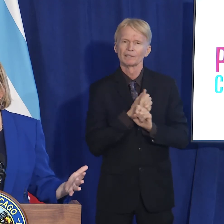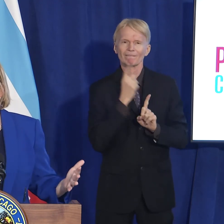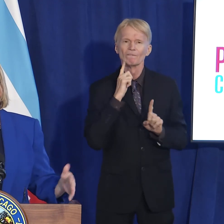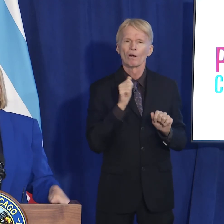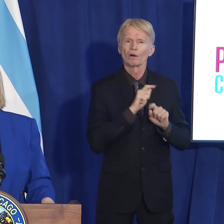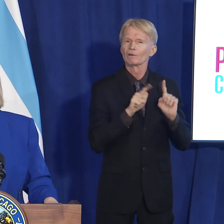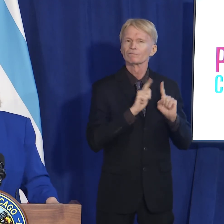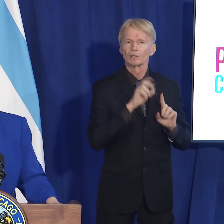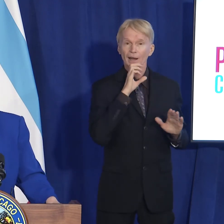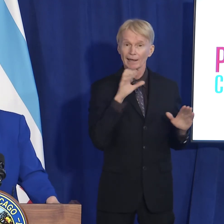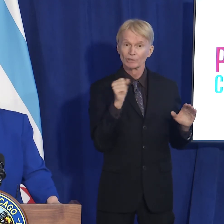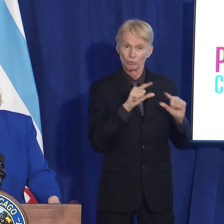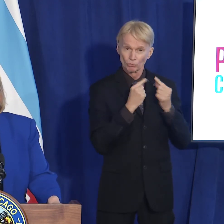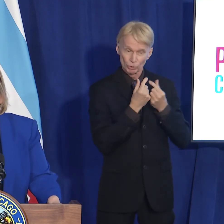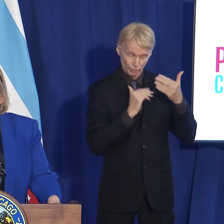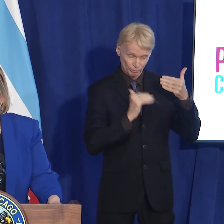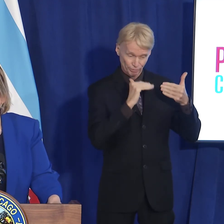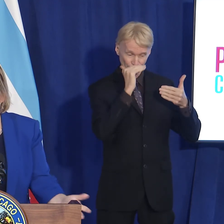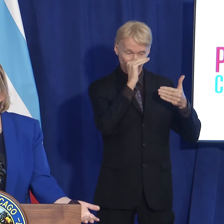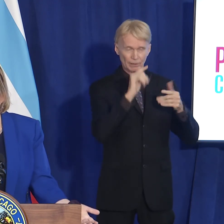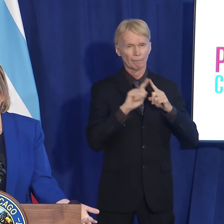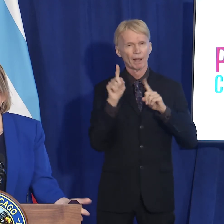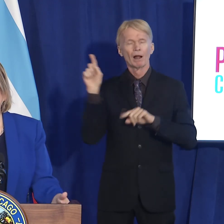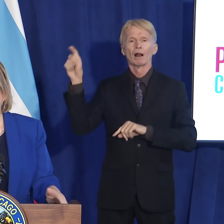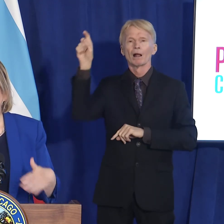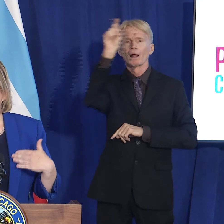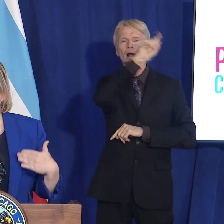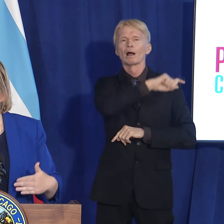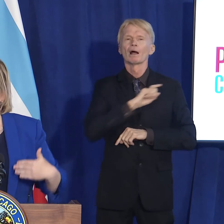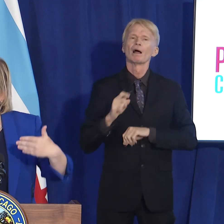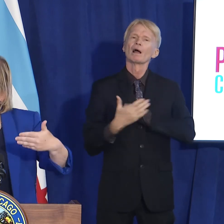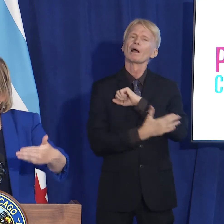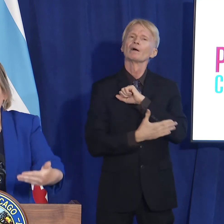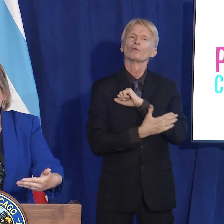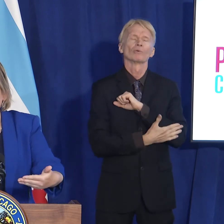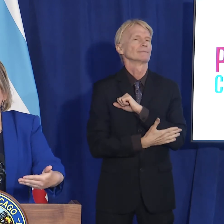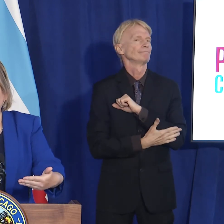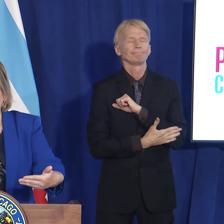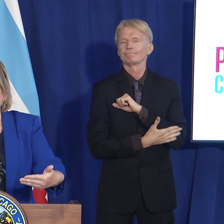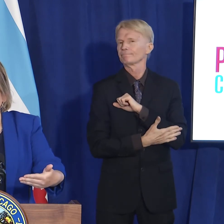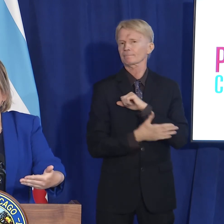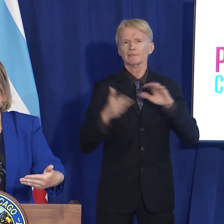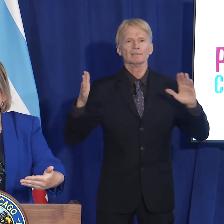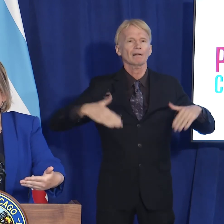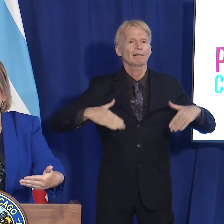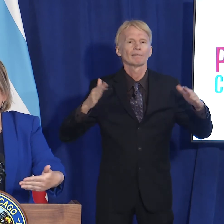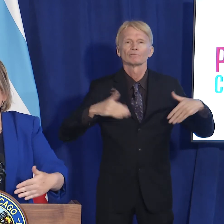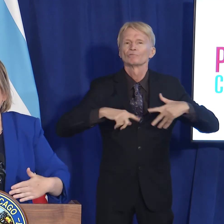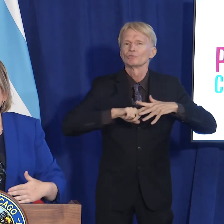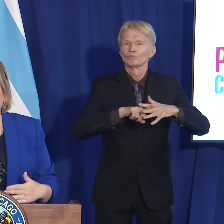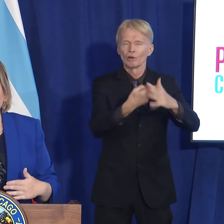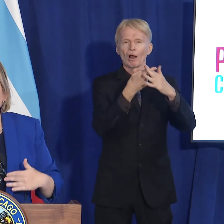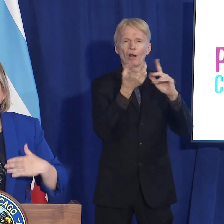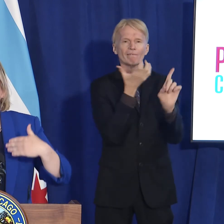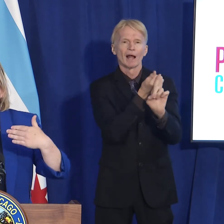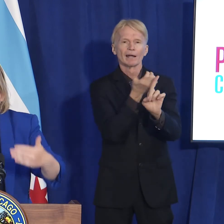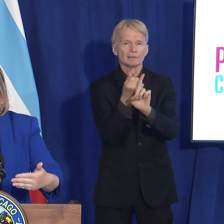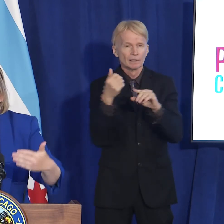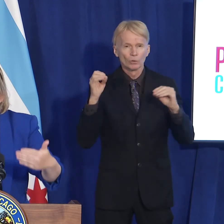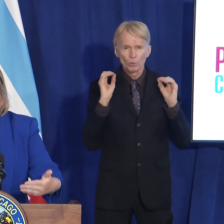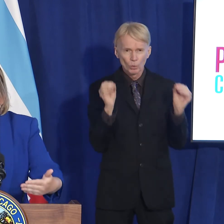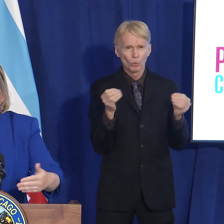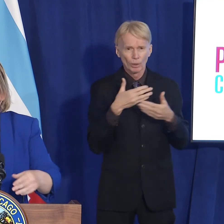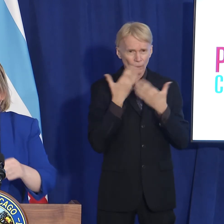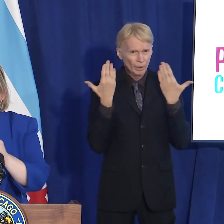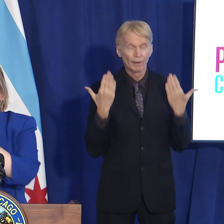all ages. In most countries, there are still countries that have not been able to even start vaccination yet in terms of access. And there are